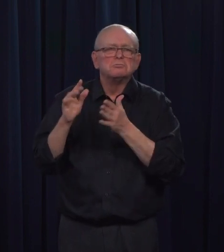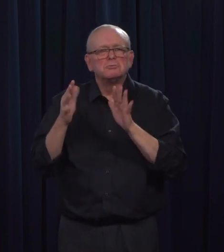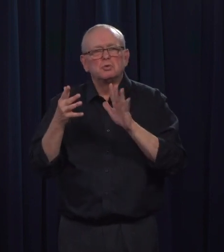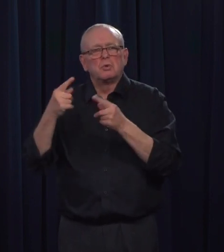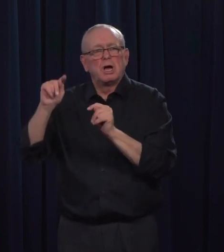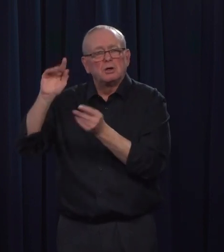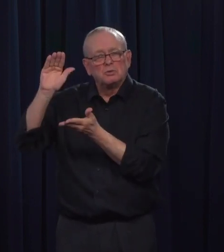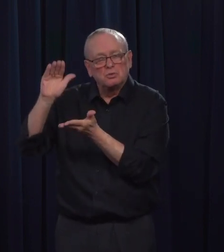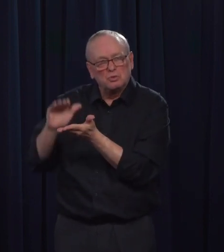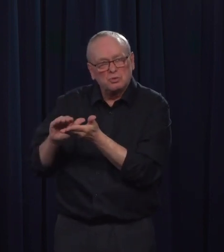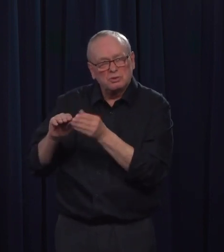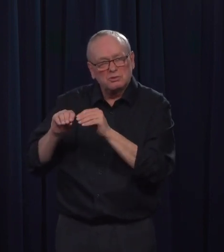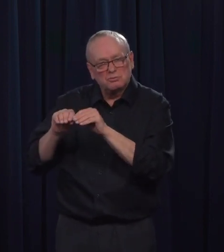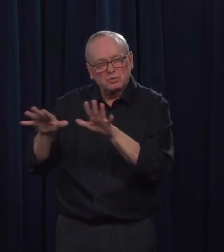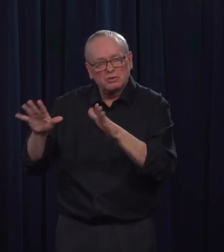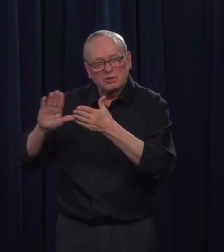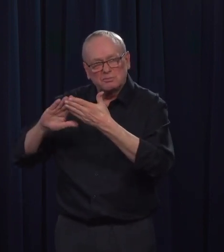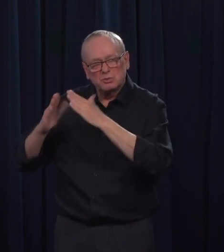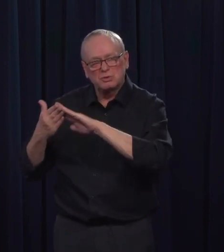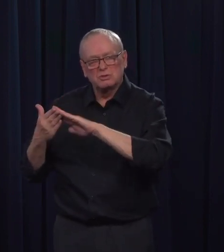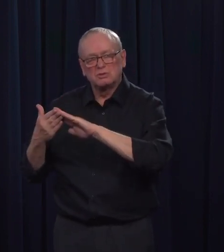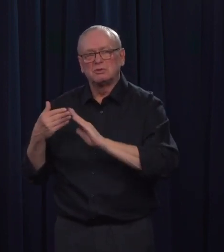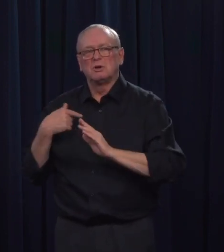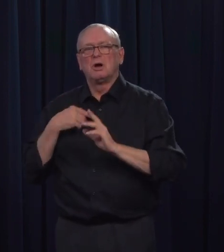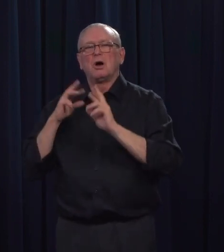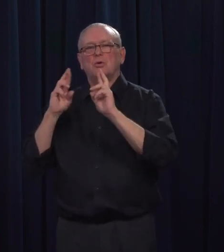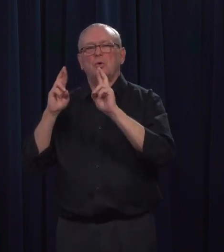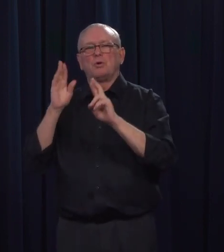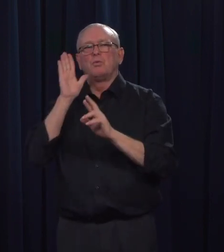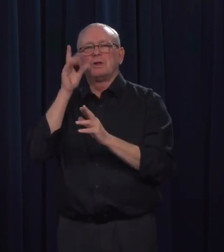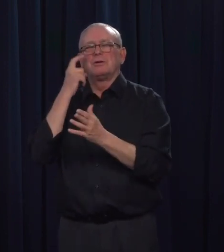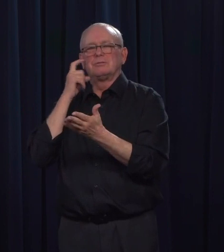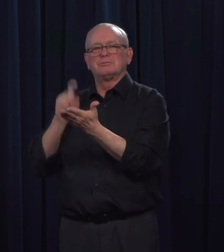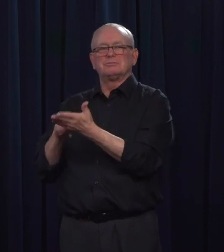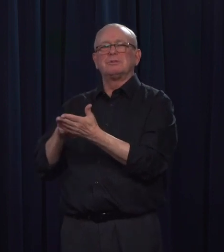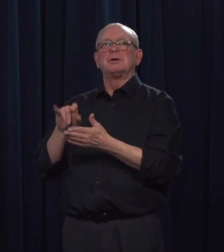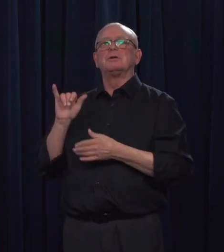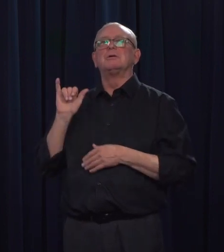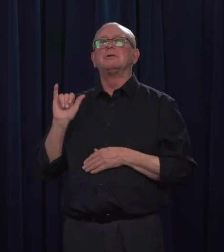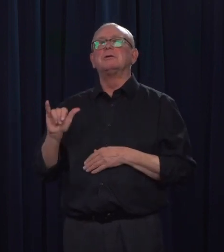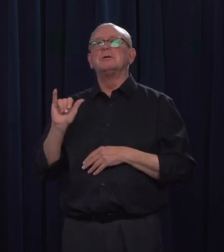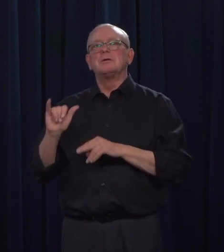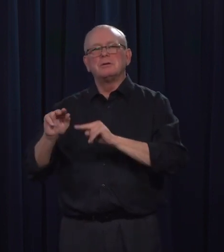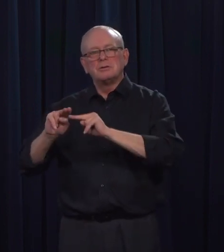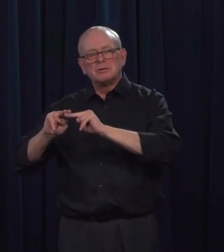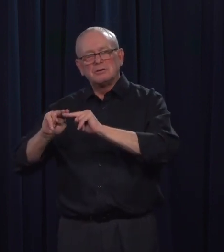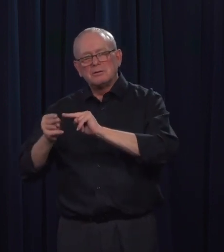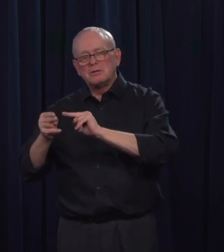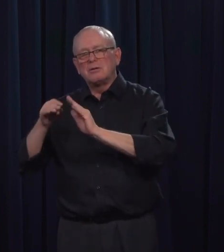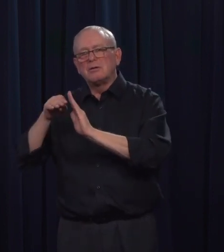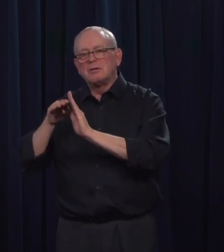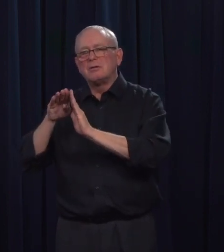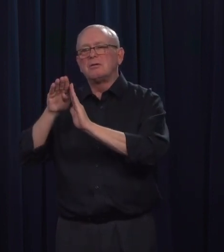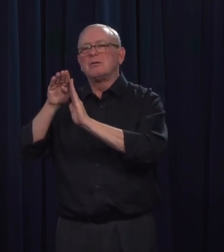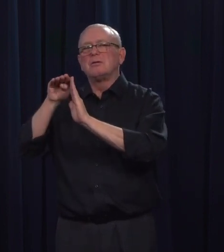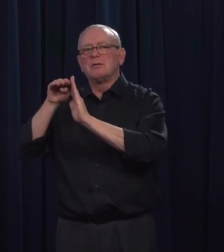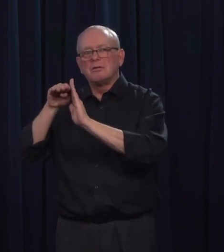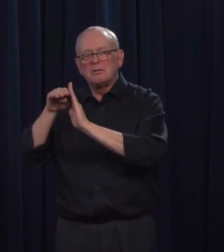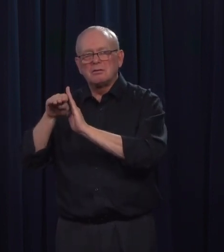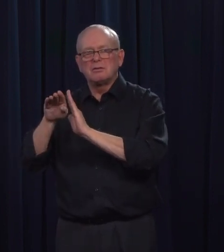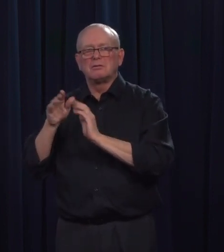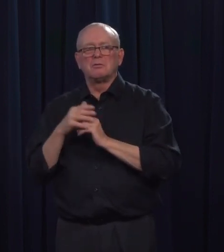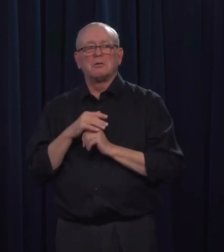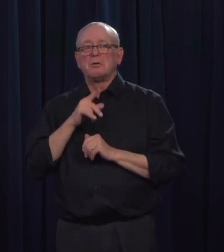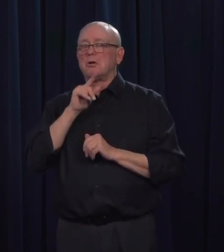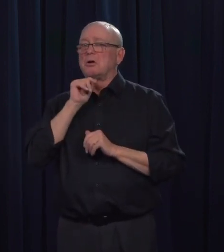that we will see an overall continuation of flattening of the curve, and that we won't see a